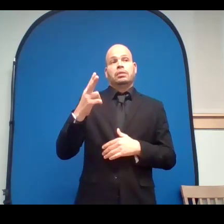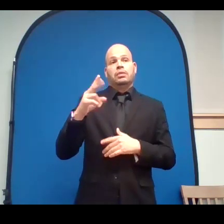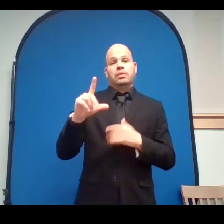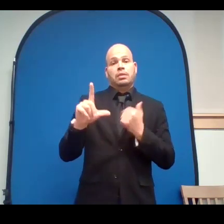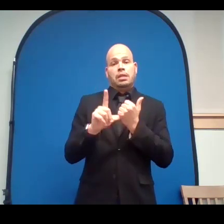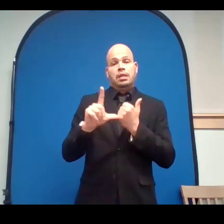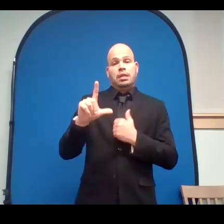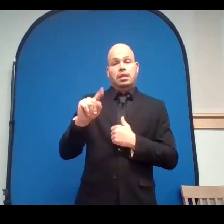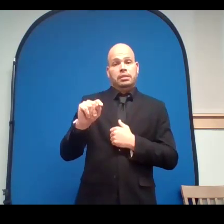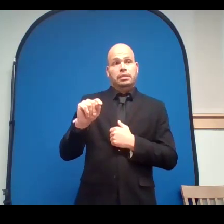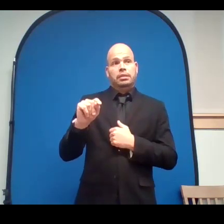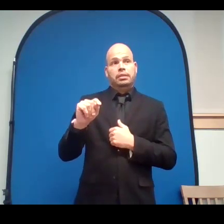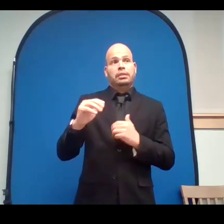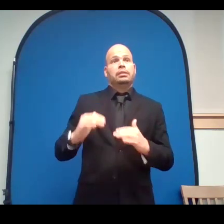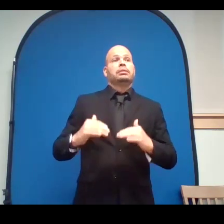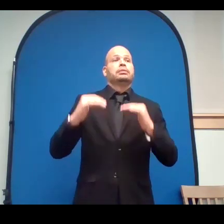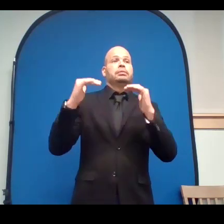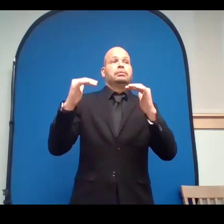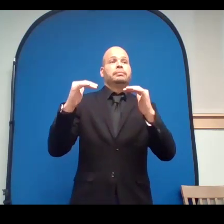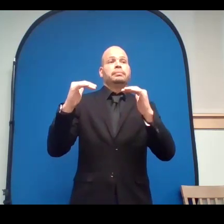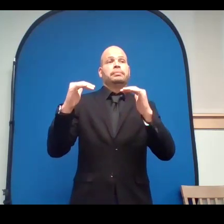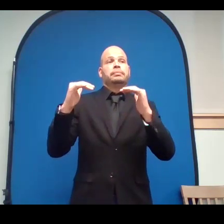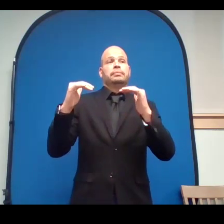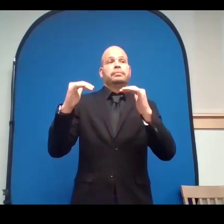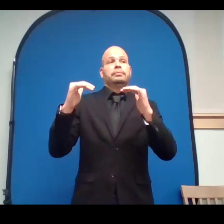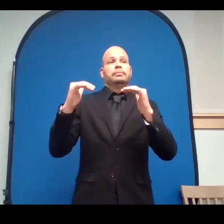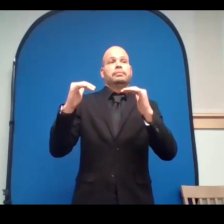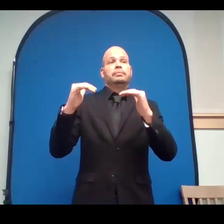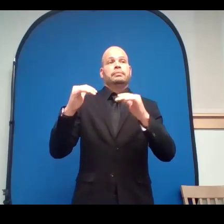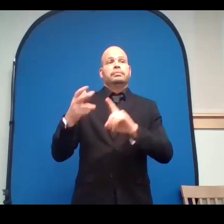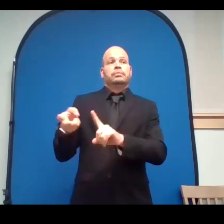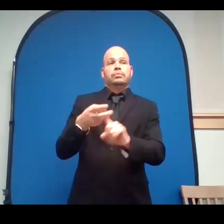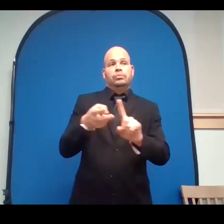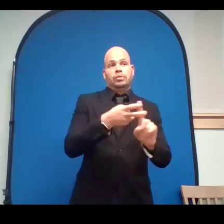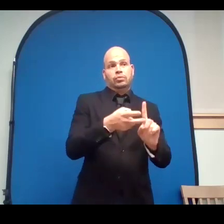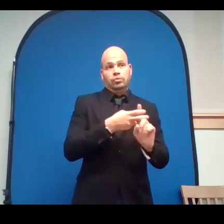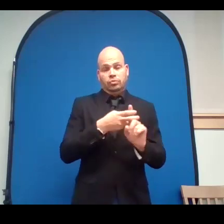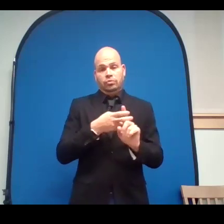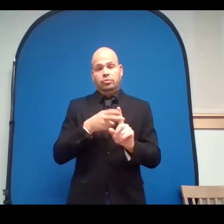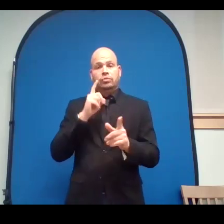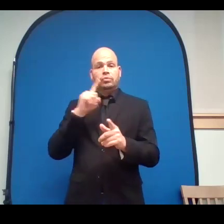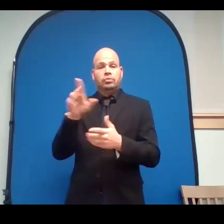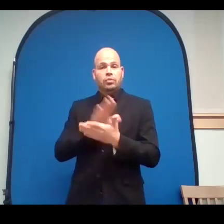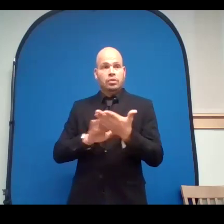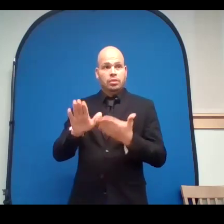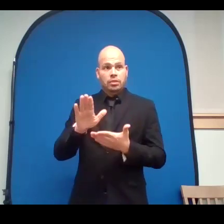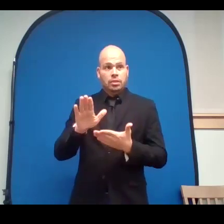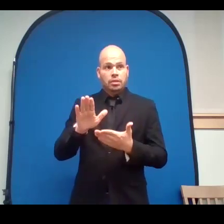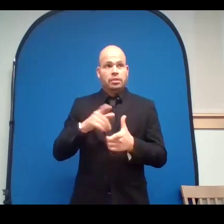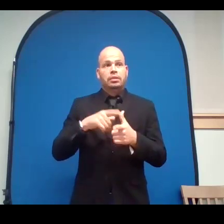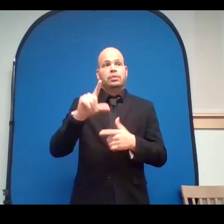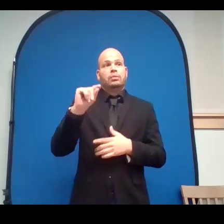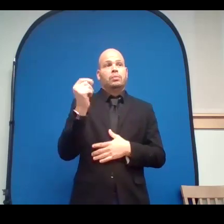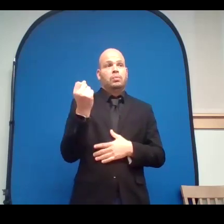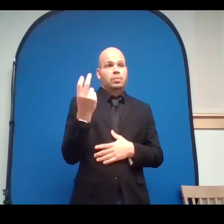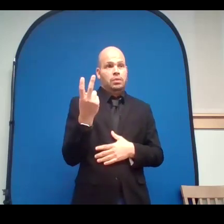I was for lack of a better word, a recruiter for the college for the stent. And then in 2012, I believe